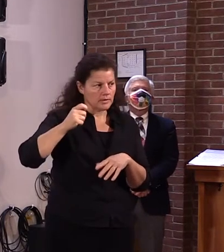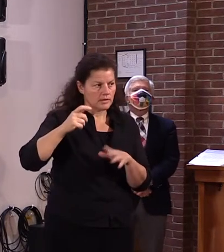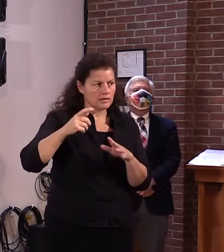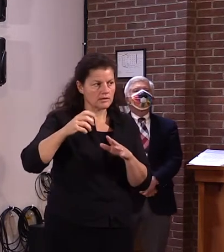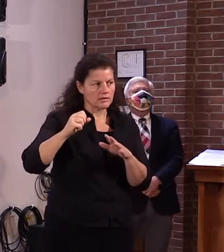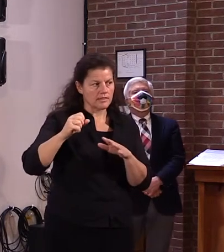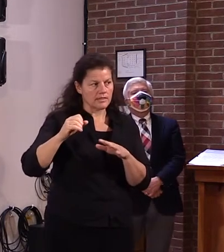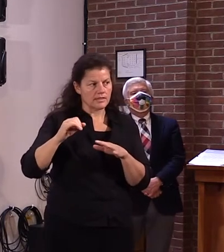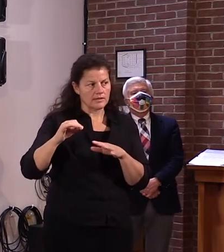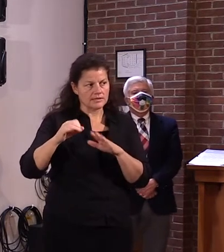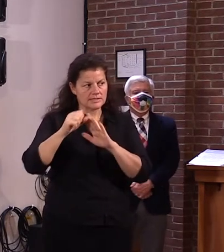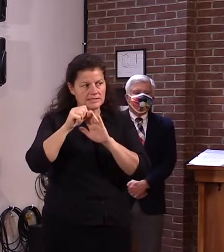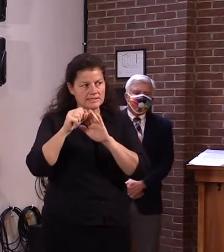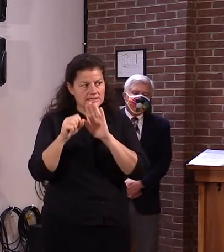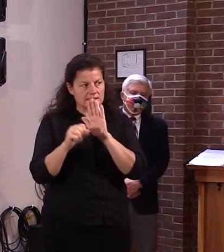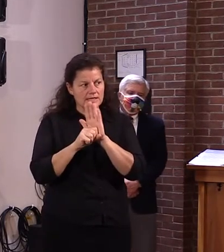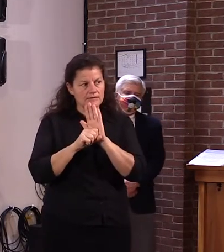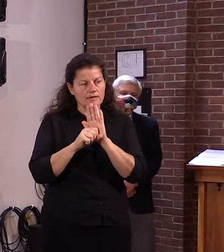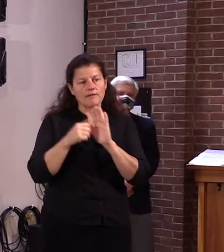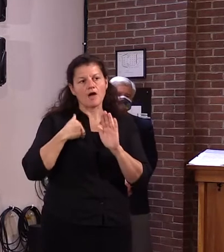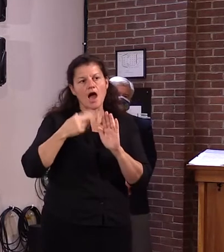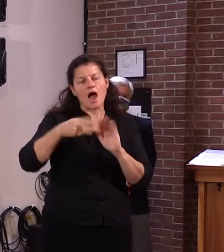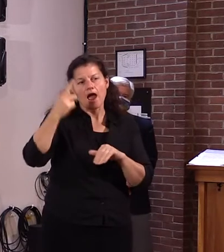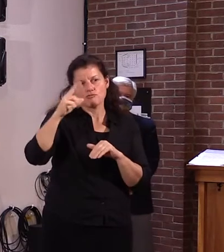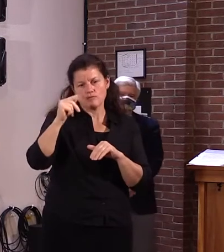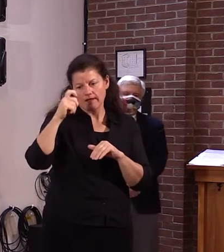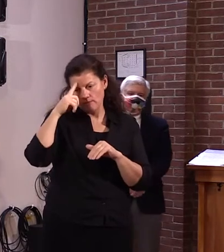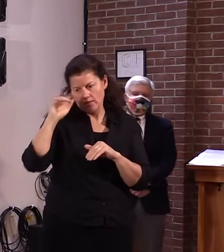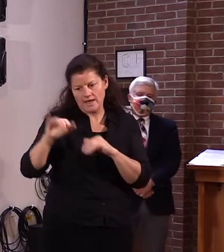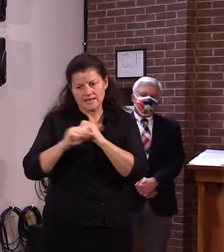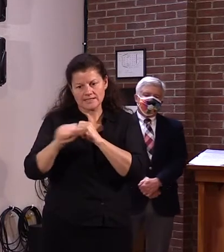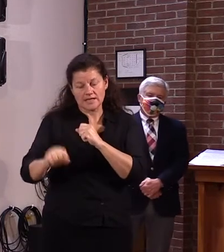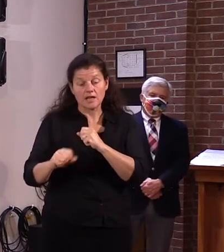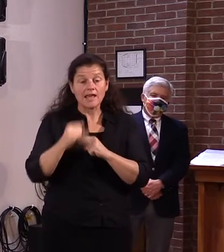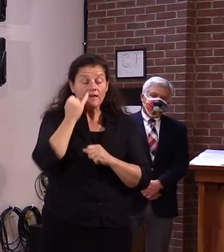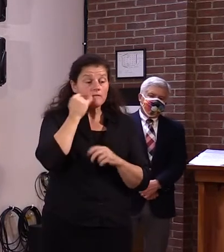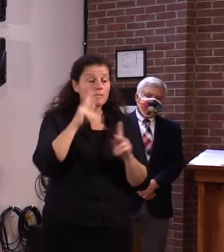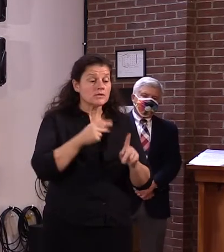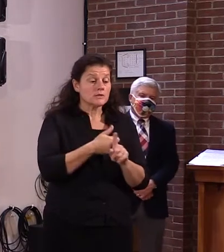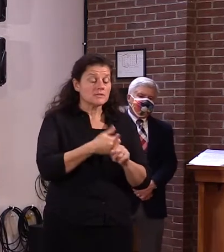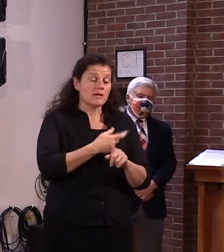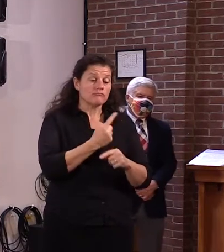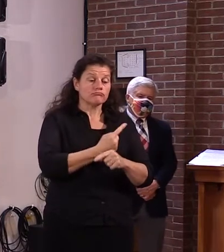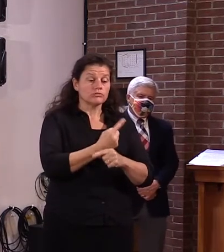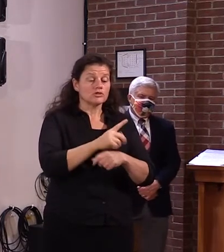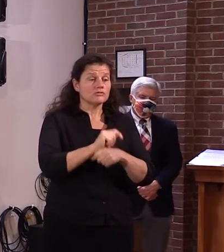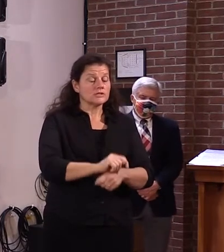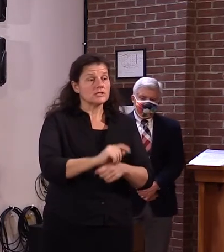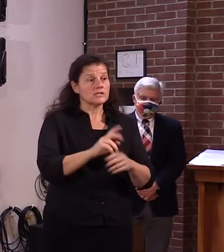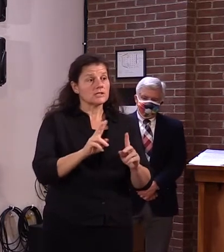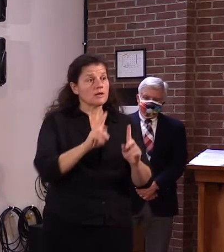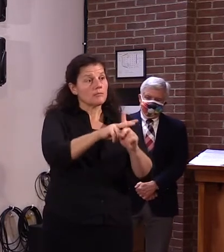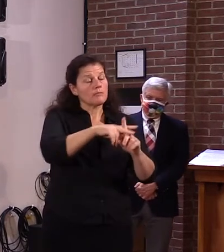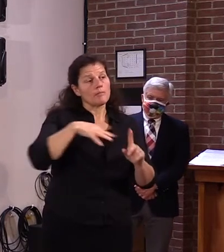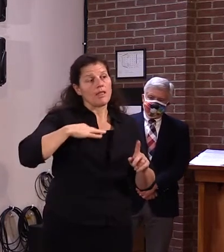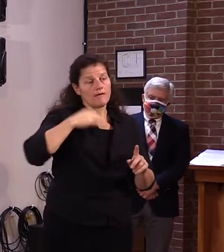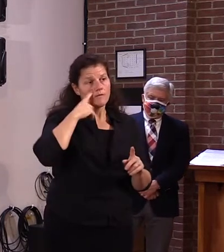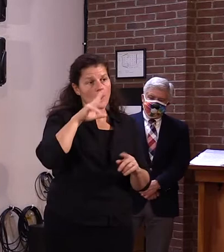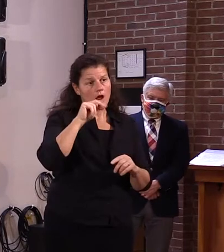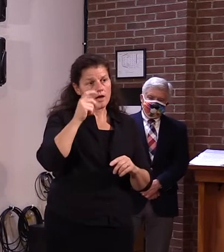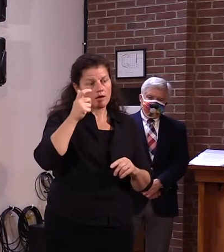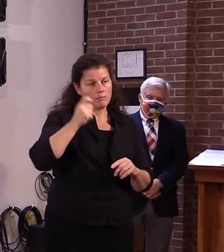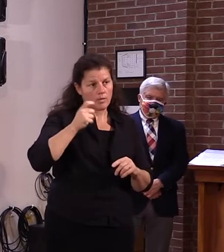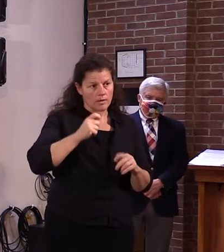long-term impact is essentially anybody who is filing on the traditional unemployment path, who is moving through these